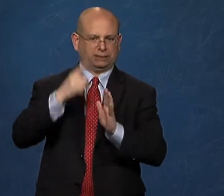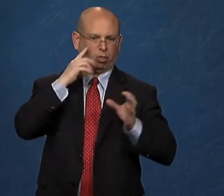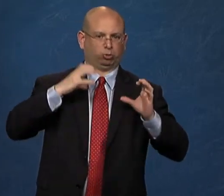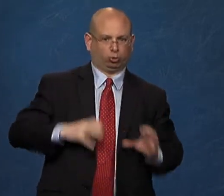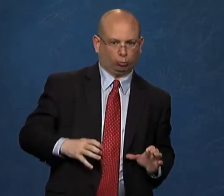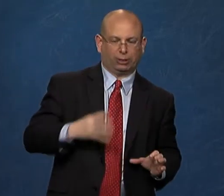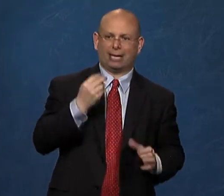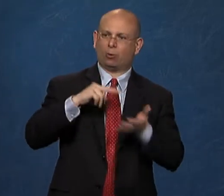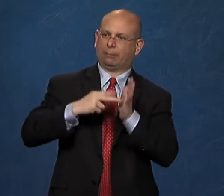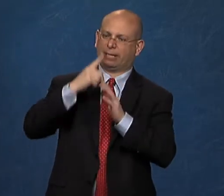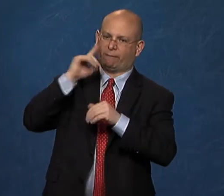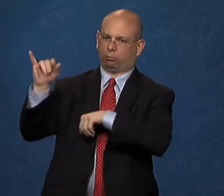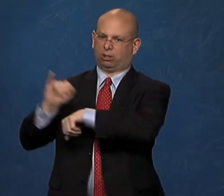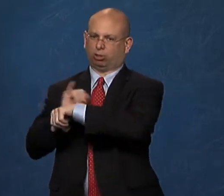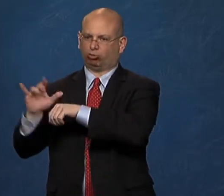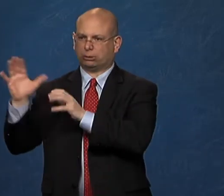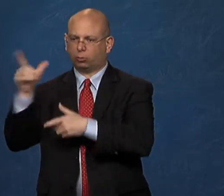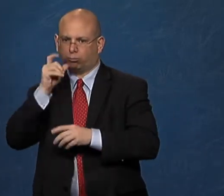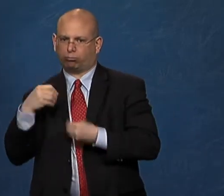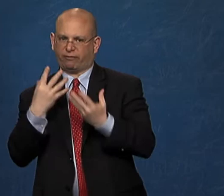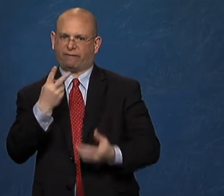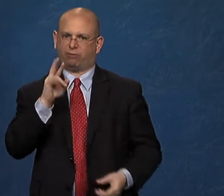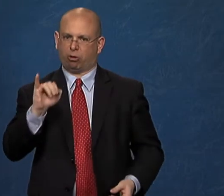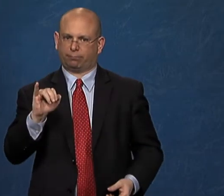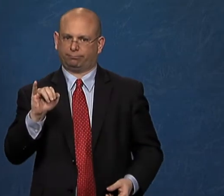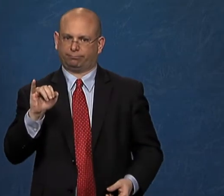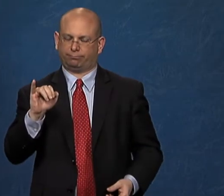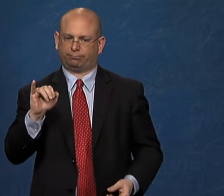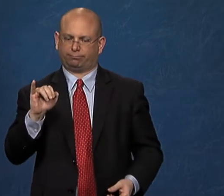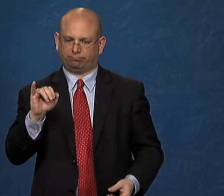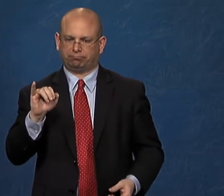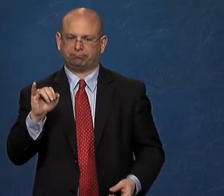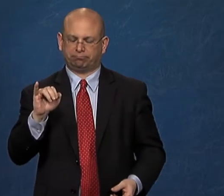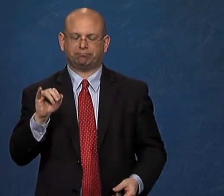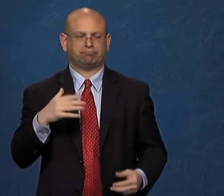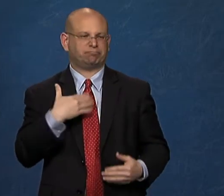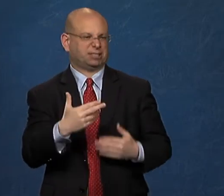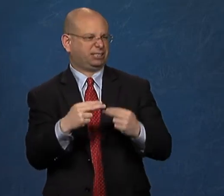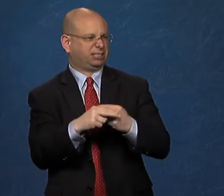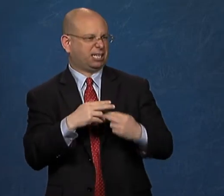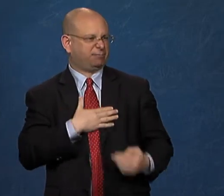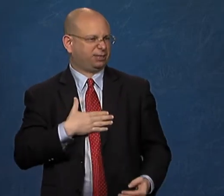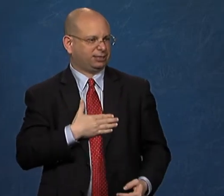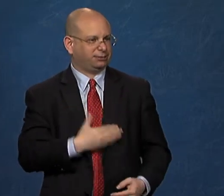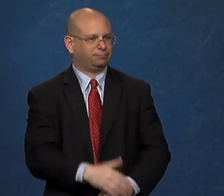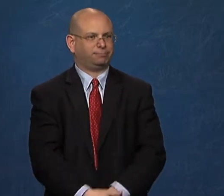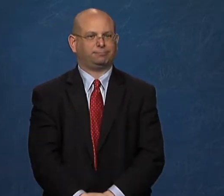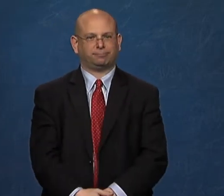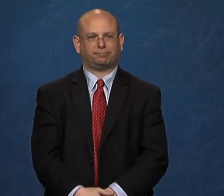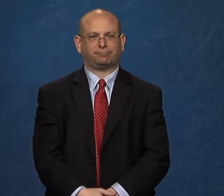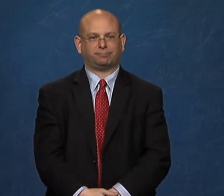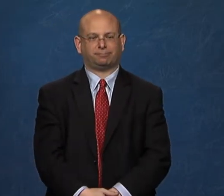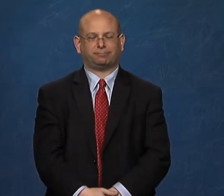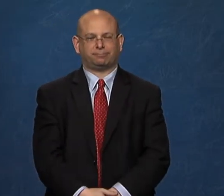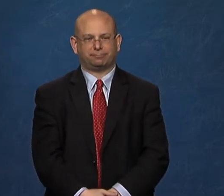to share a little bit about what this means for the consumer and also for the industry that provides VRI services. So let's take a look at the first